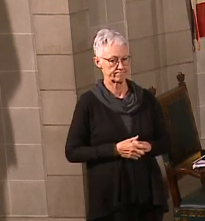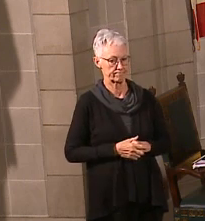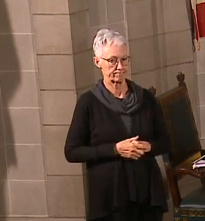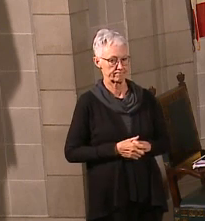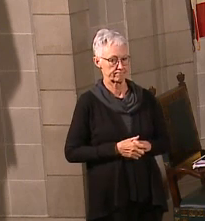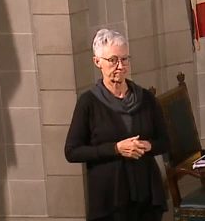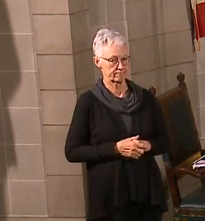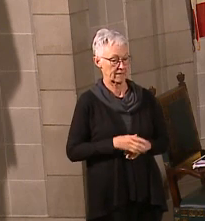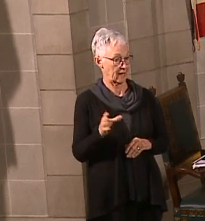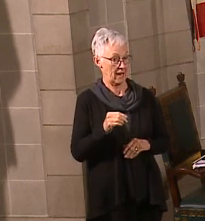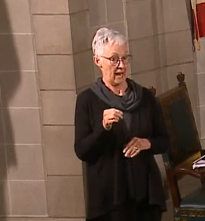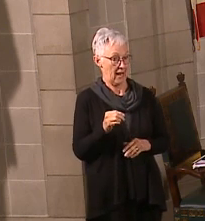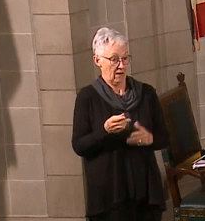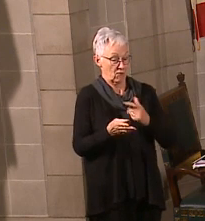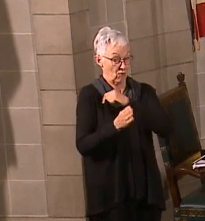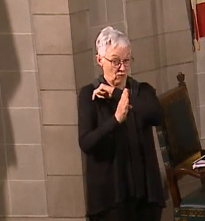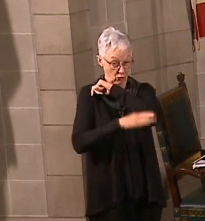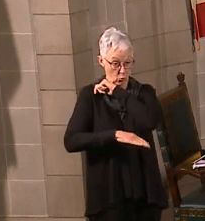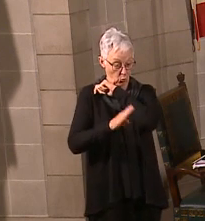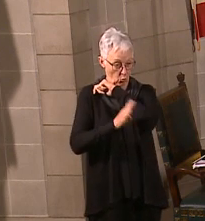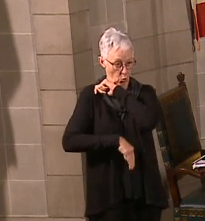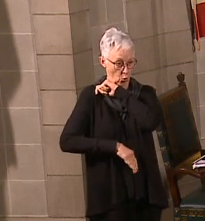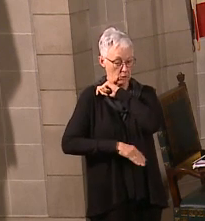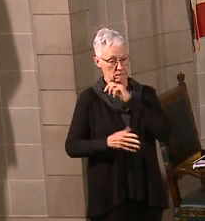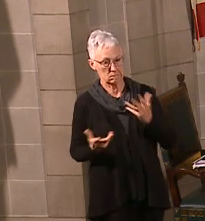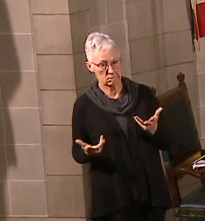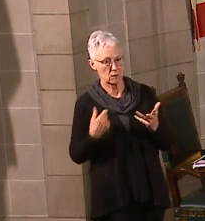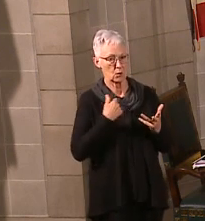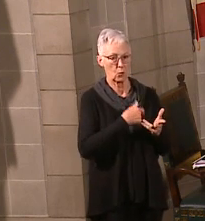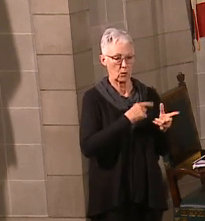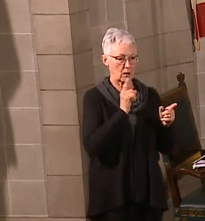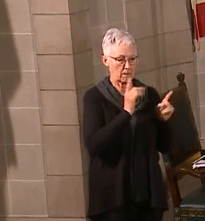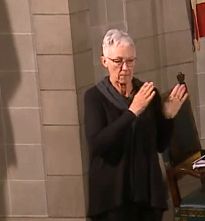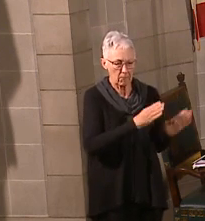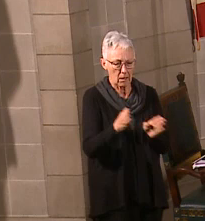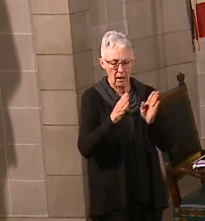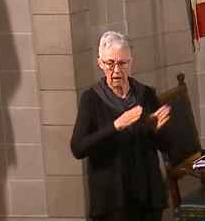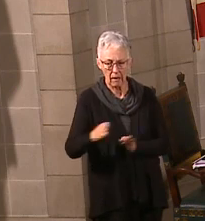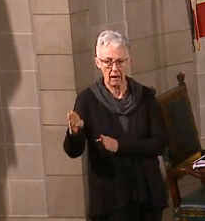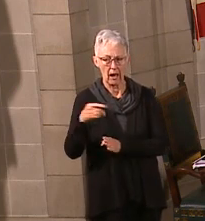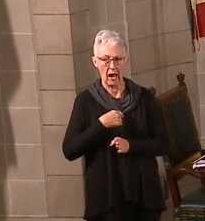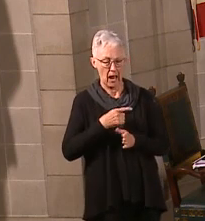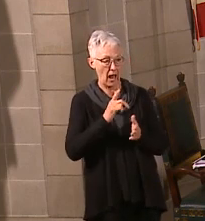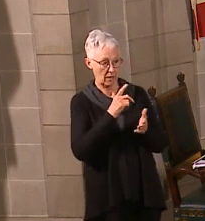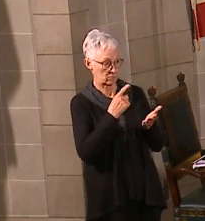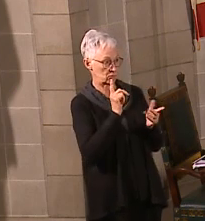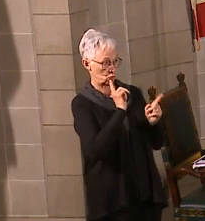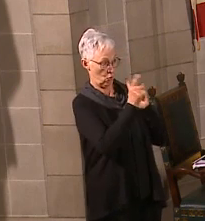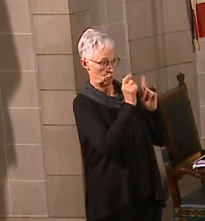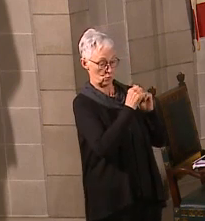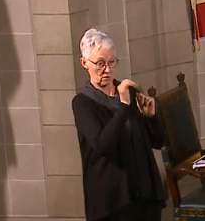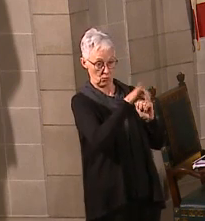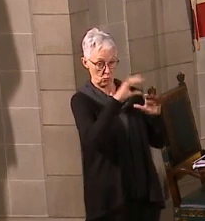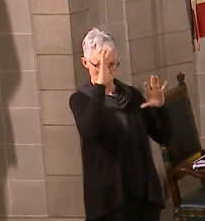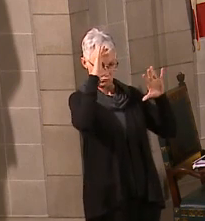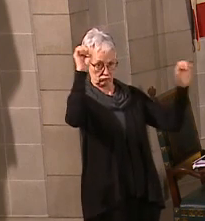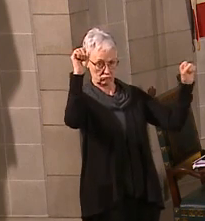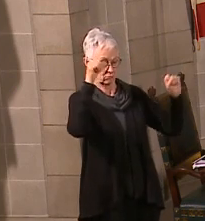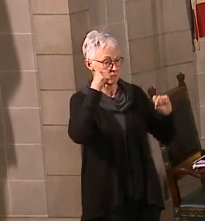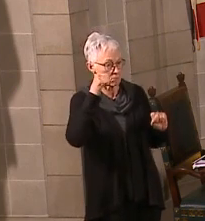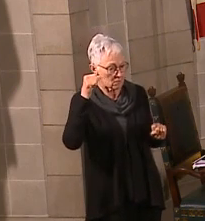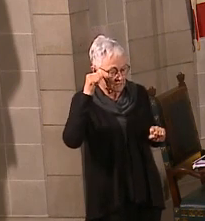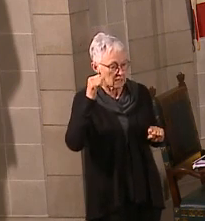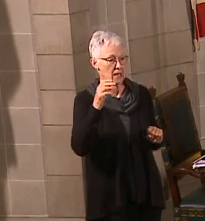really, as we get into the longer term planning, I talked with this group of superintendents, and I believe we'll engage a lot of other players, including